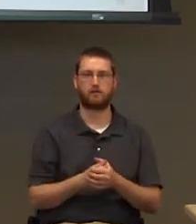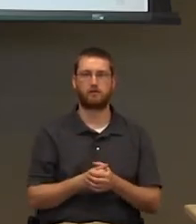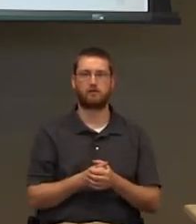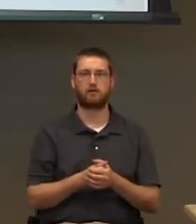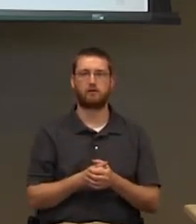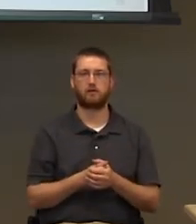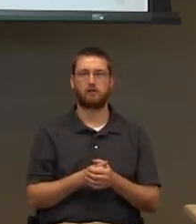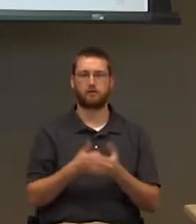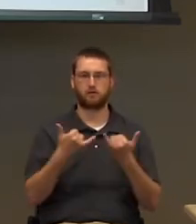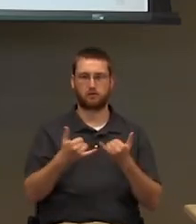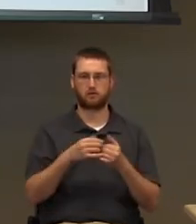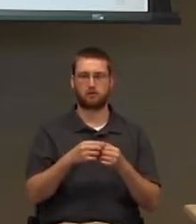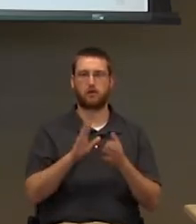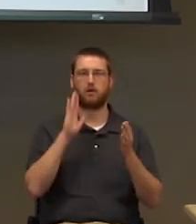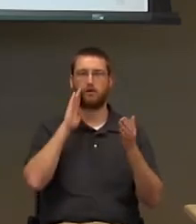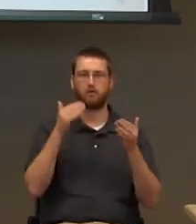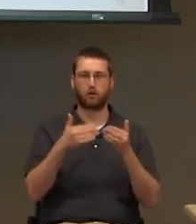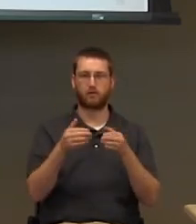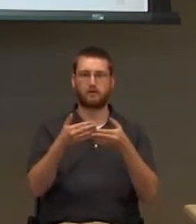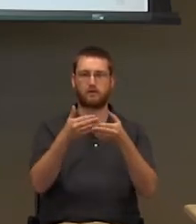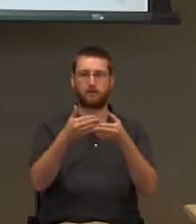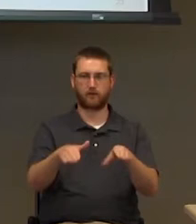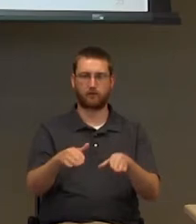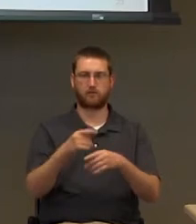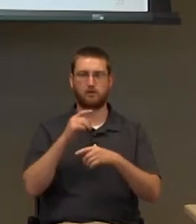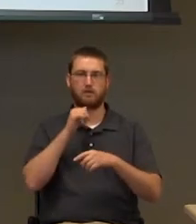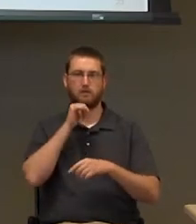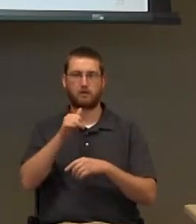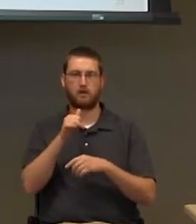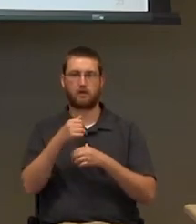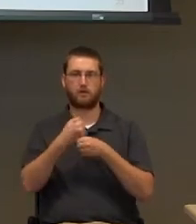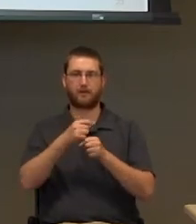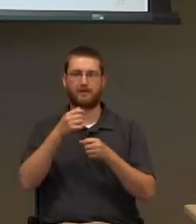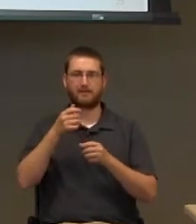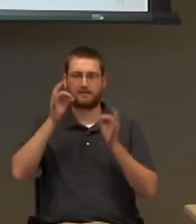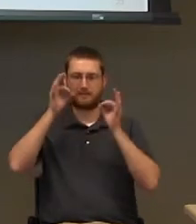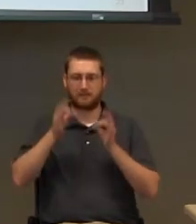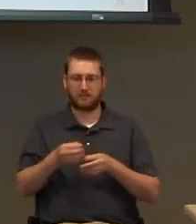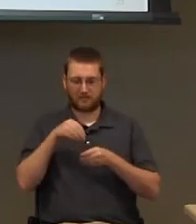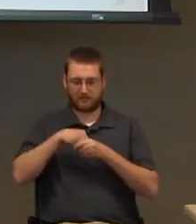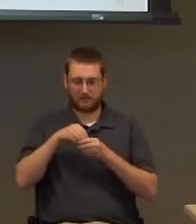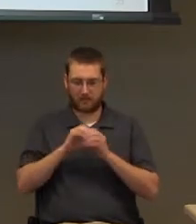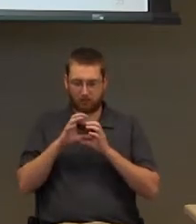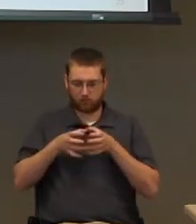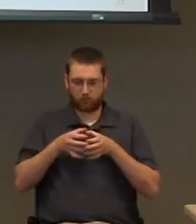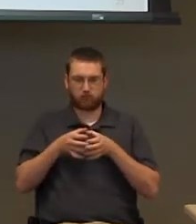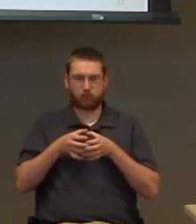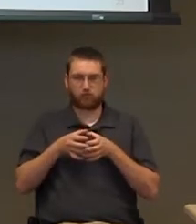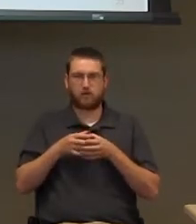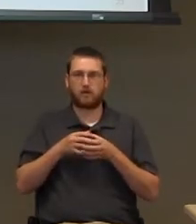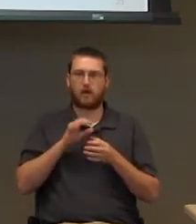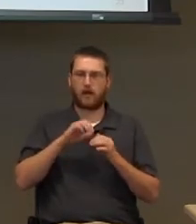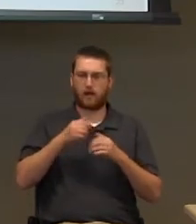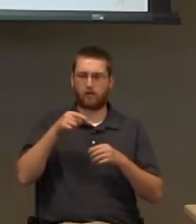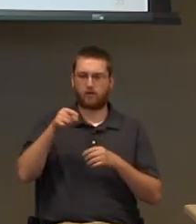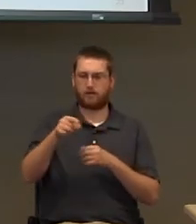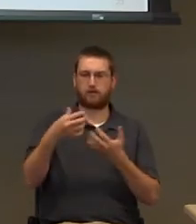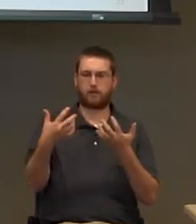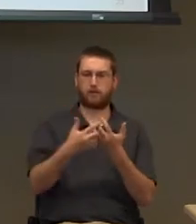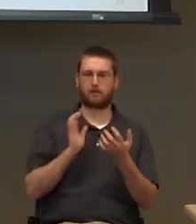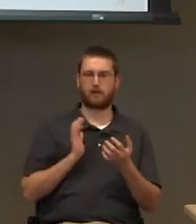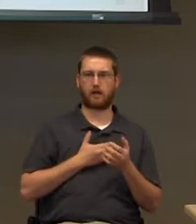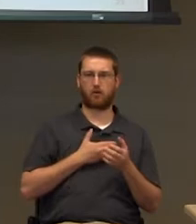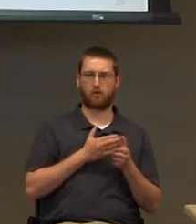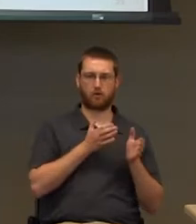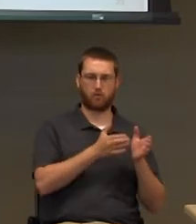so let's stick to the vision, let's be strategic, and not try and make decisions in a vacuum. Let's look how it fits in with our strategy so that we make sure that